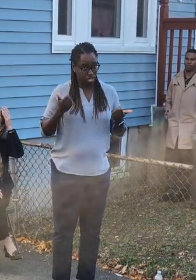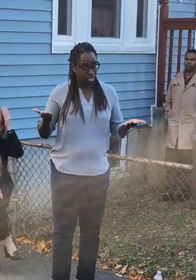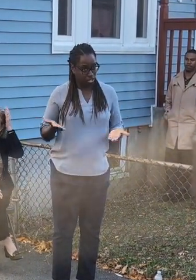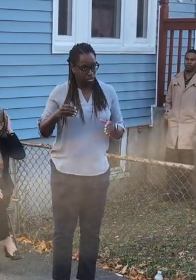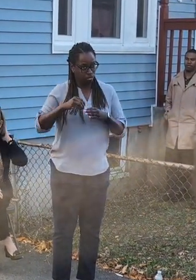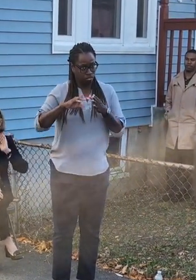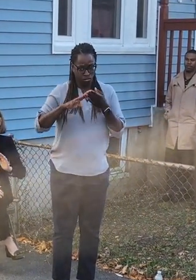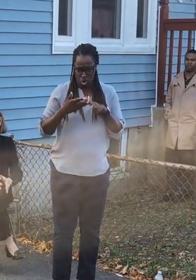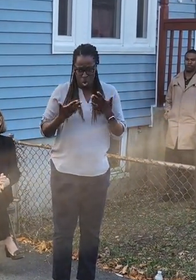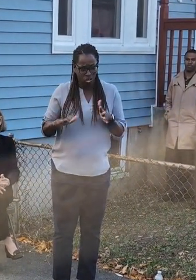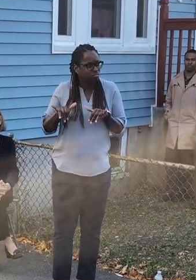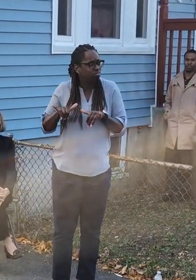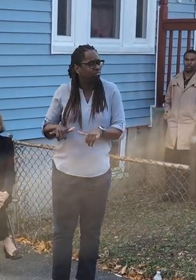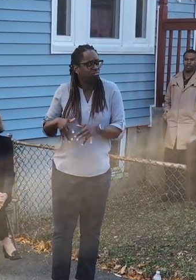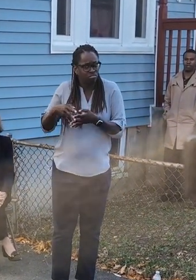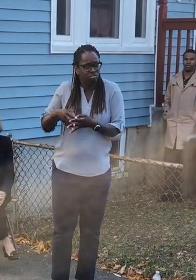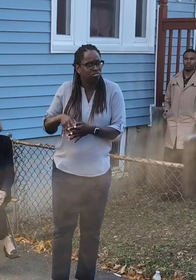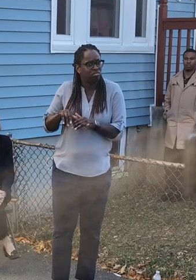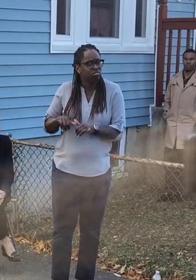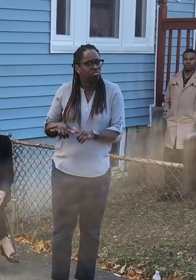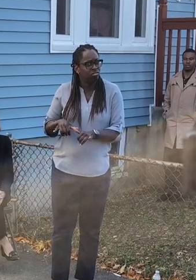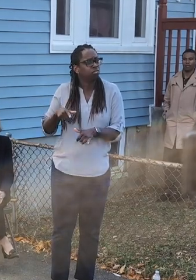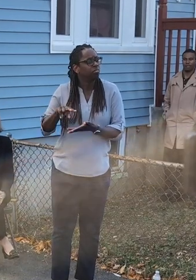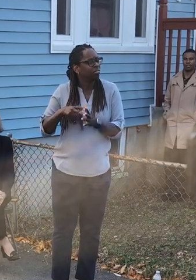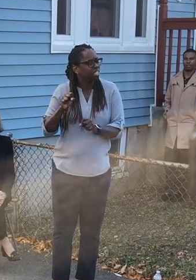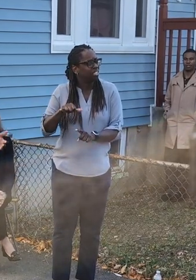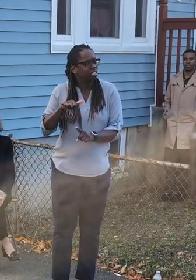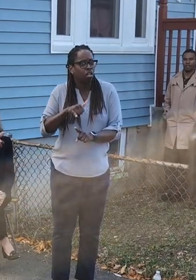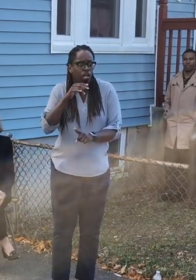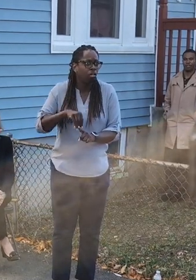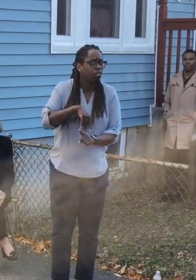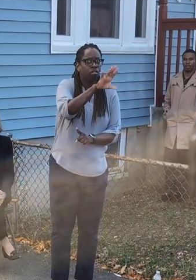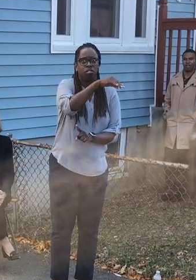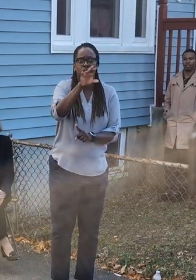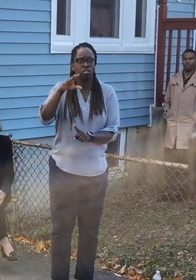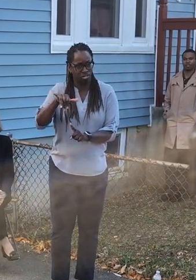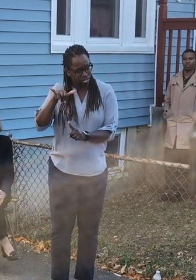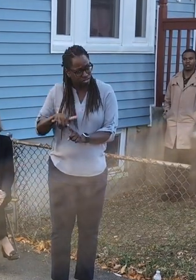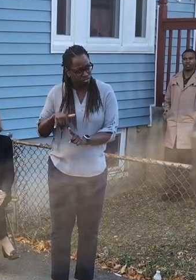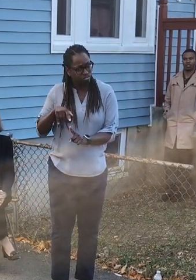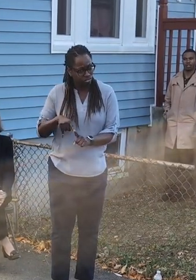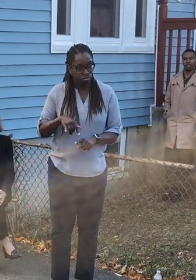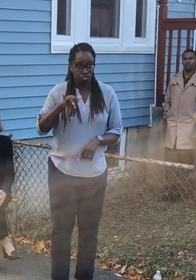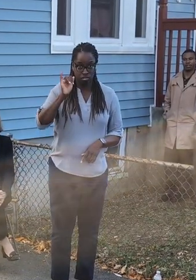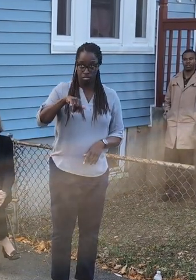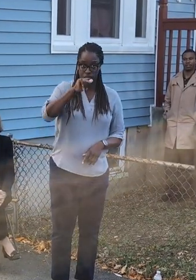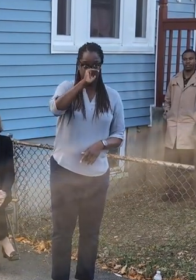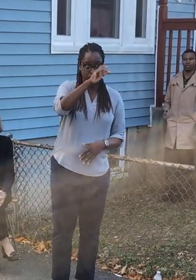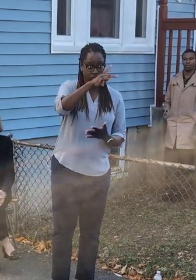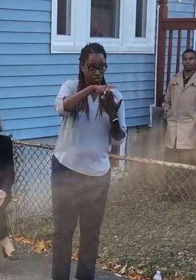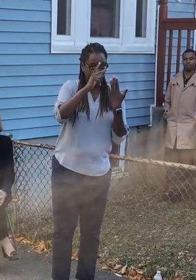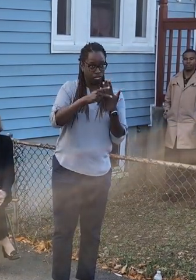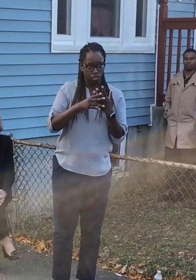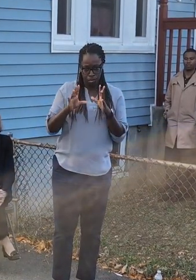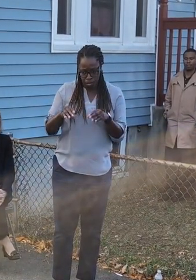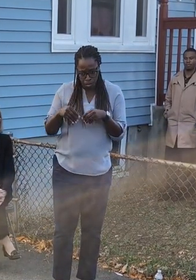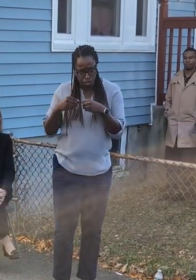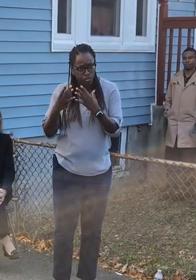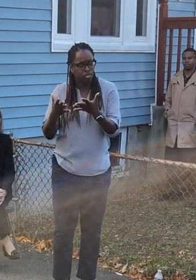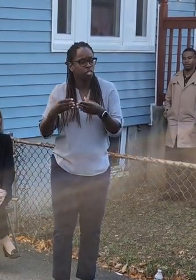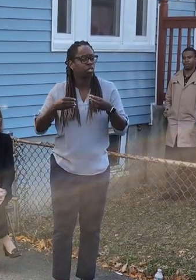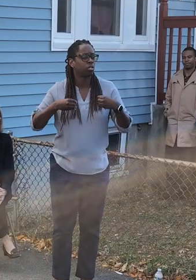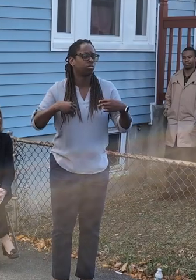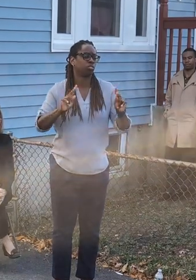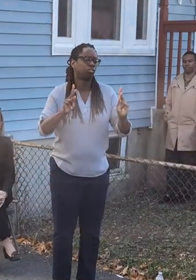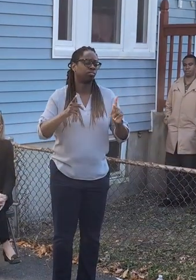already have the ability to stay in the community. And that's what AOP gives us the opportunity to do, to stabilize